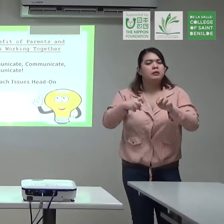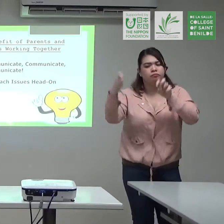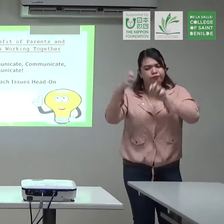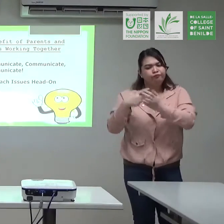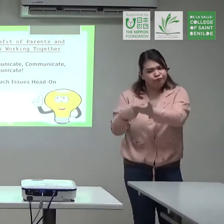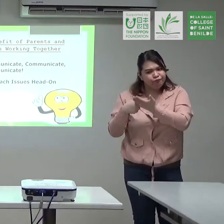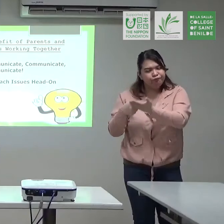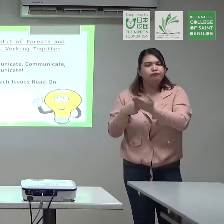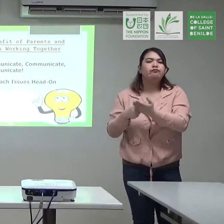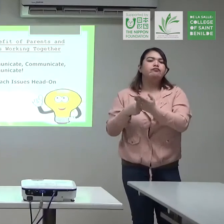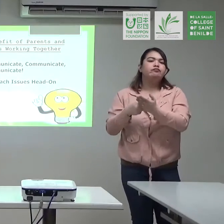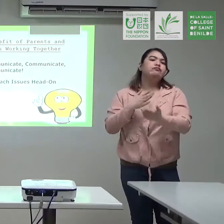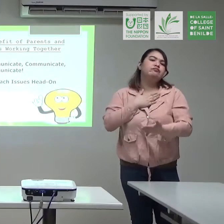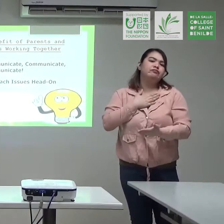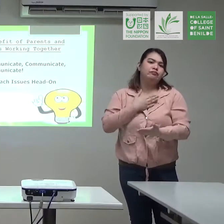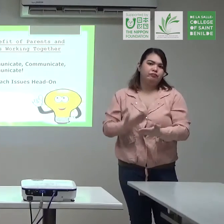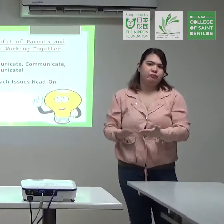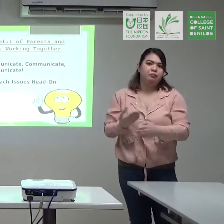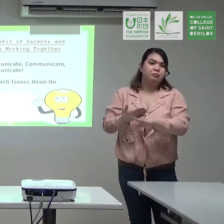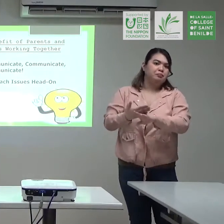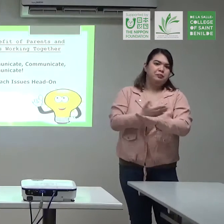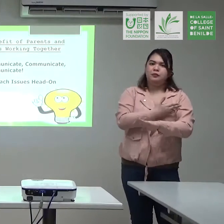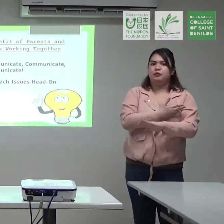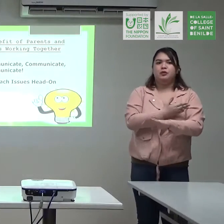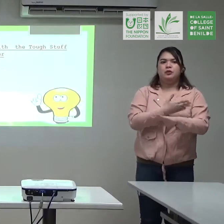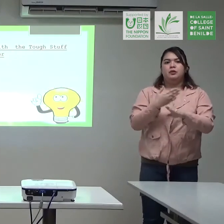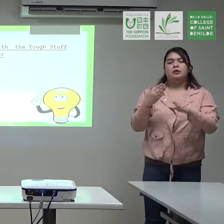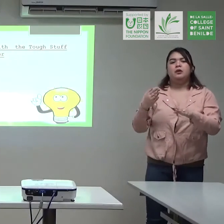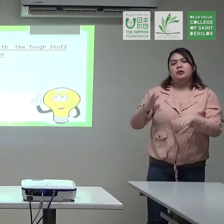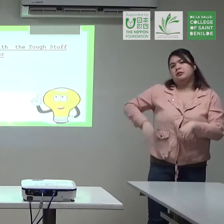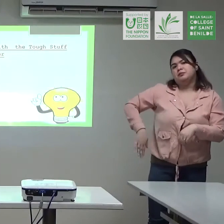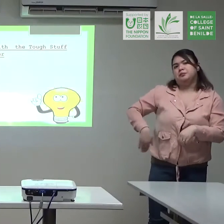it there openly before all parents.